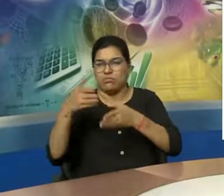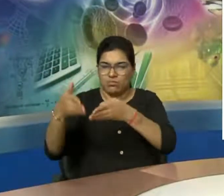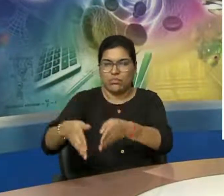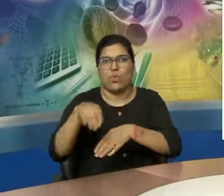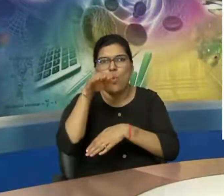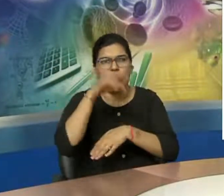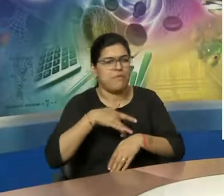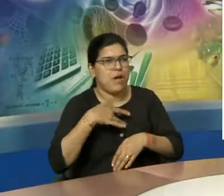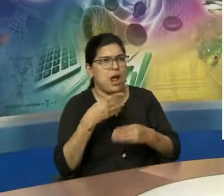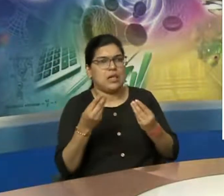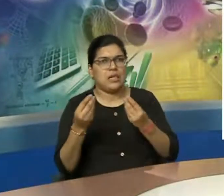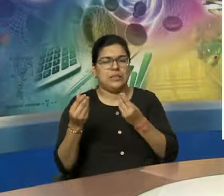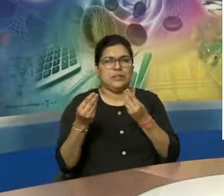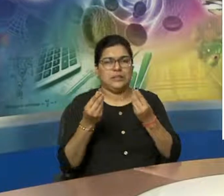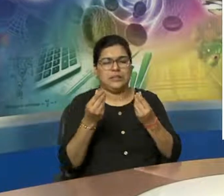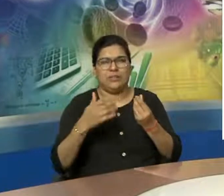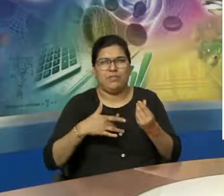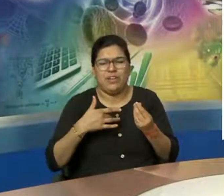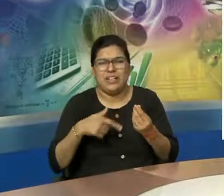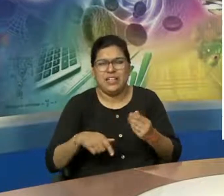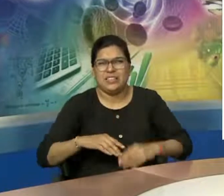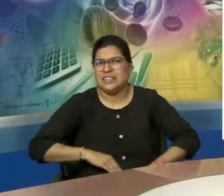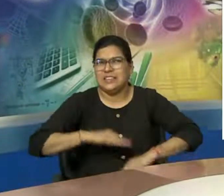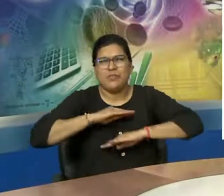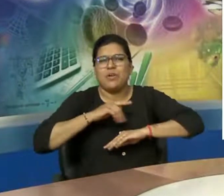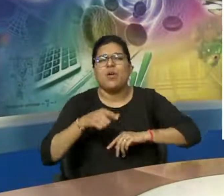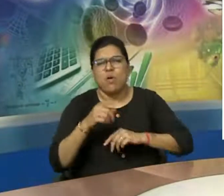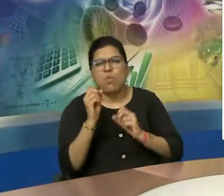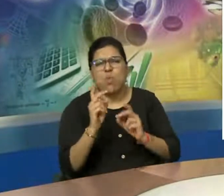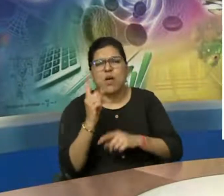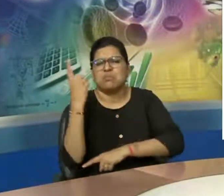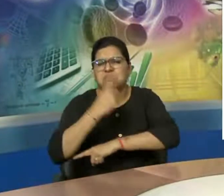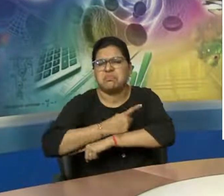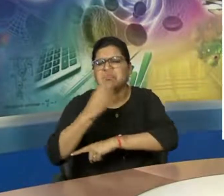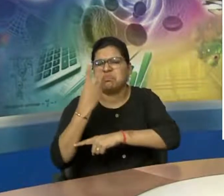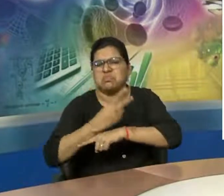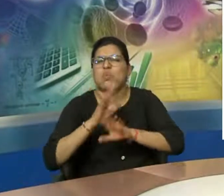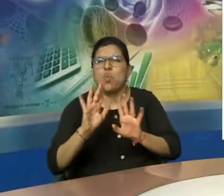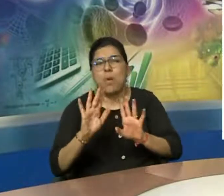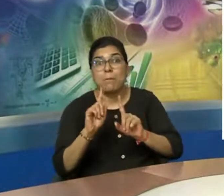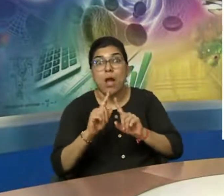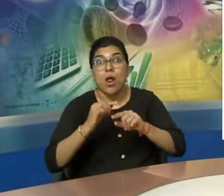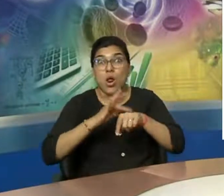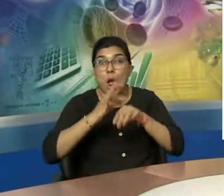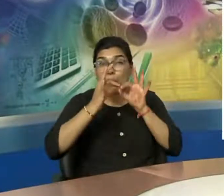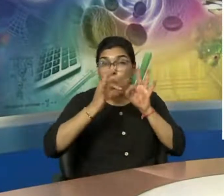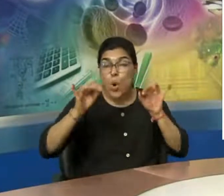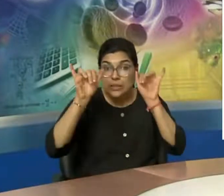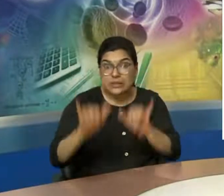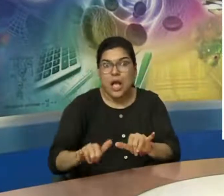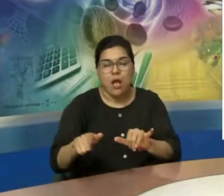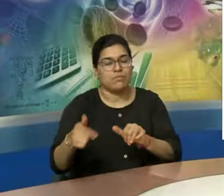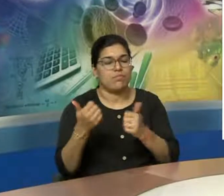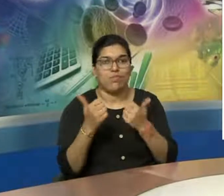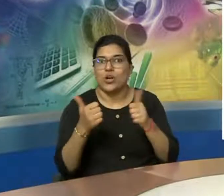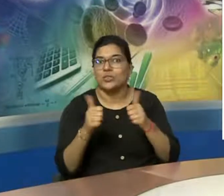For example, if a camel is placed to a city or any other place, then in a long